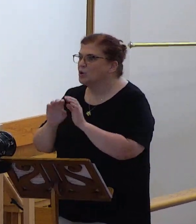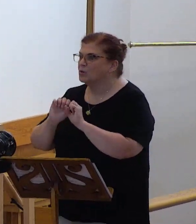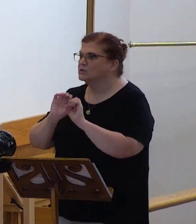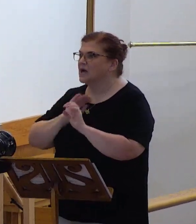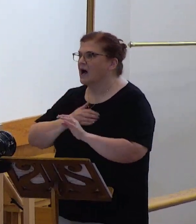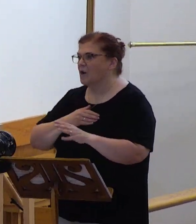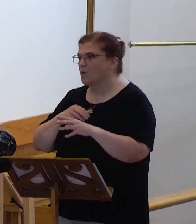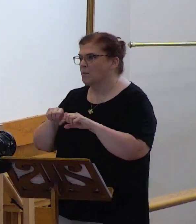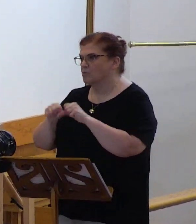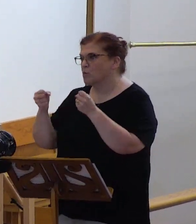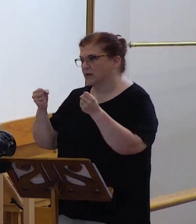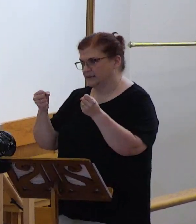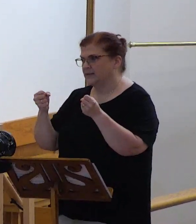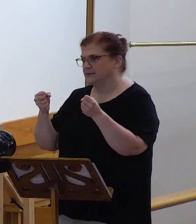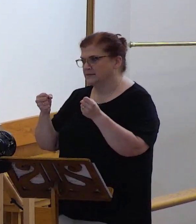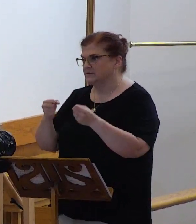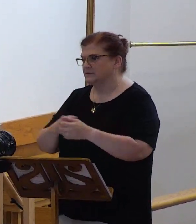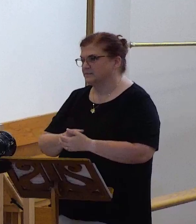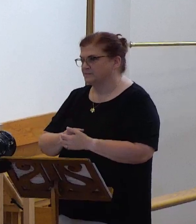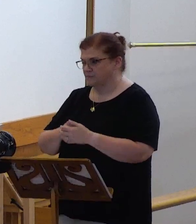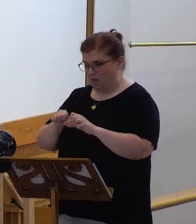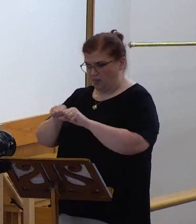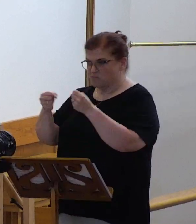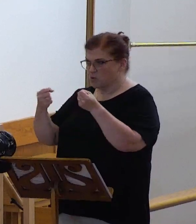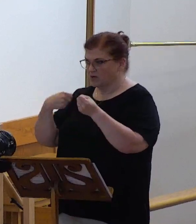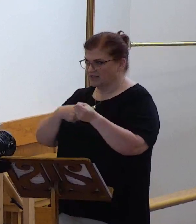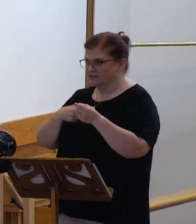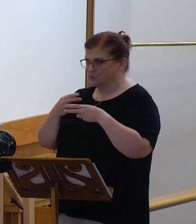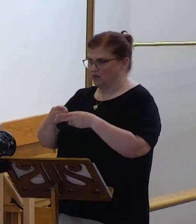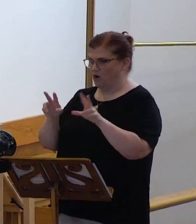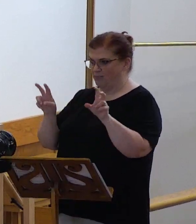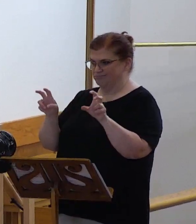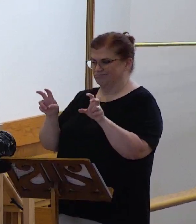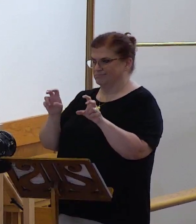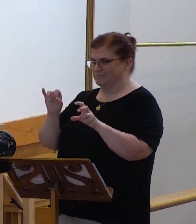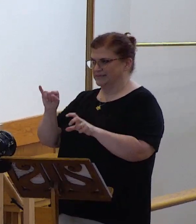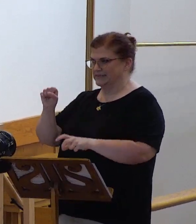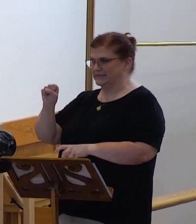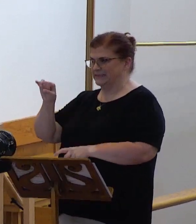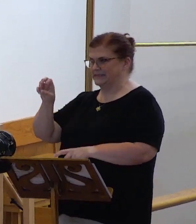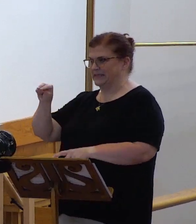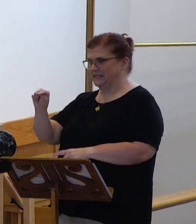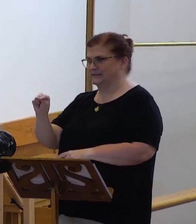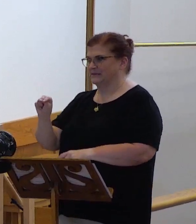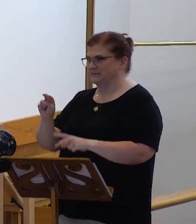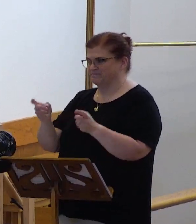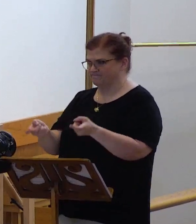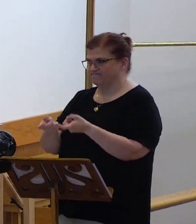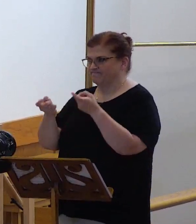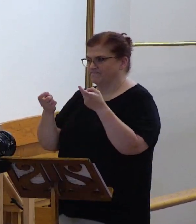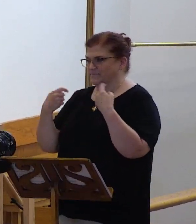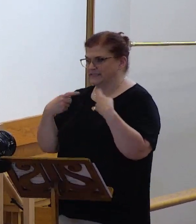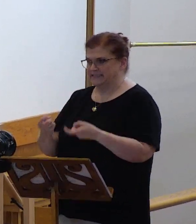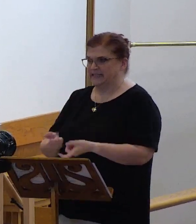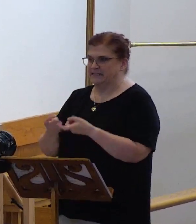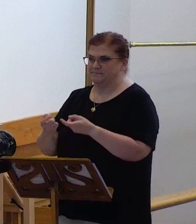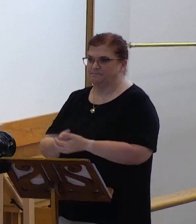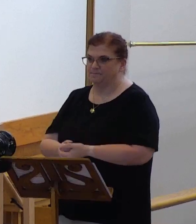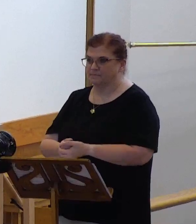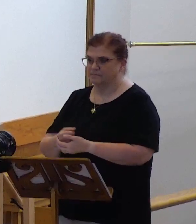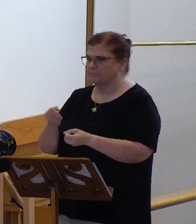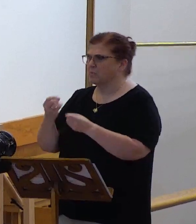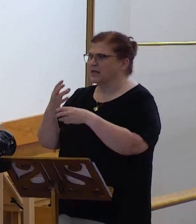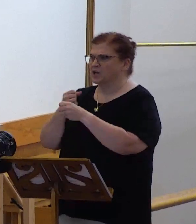The brokenness we call sin. Years and years ago, it seems